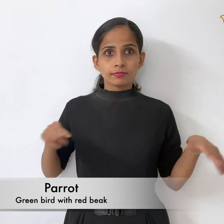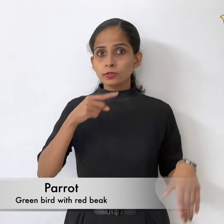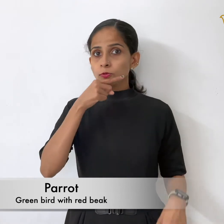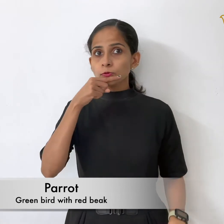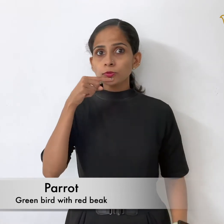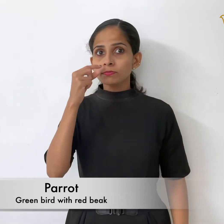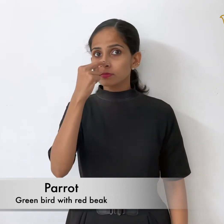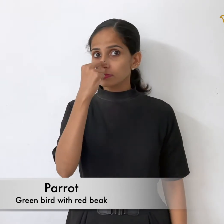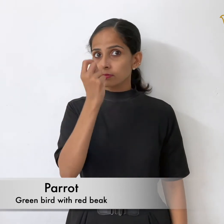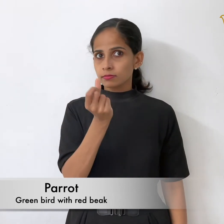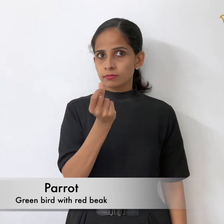Parrot.